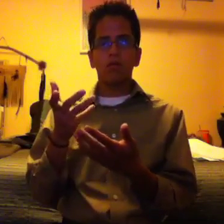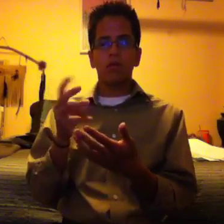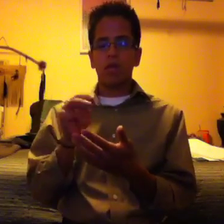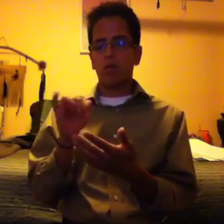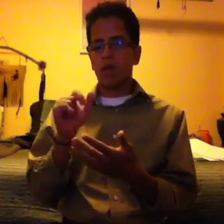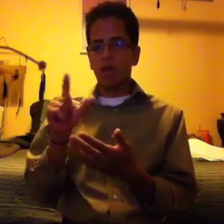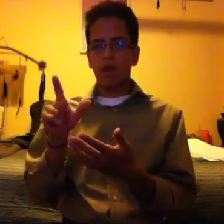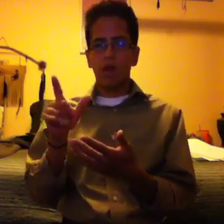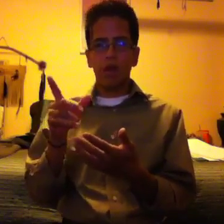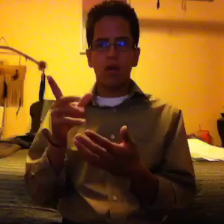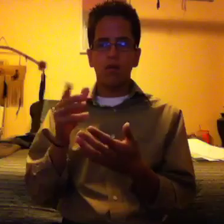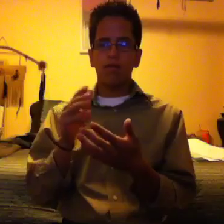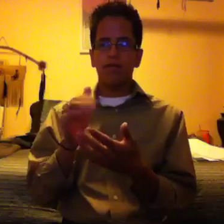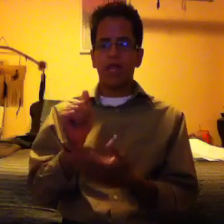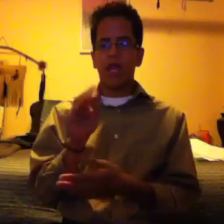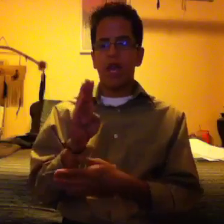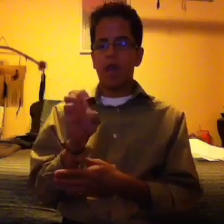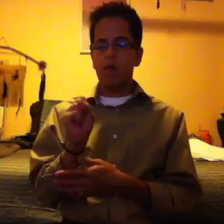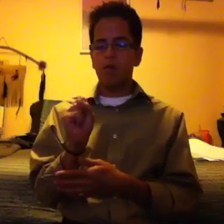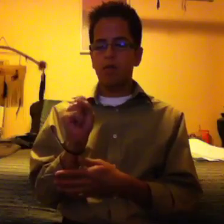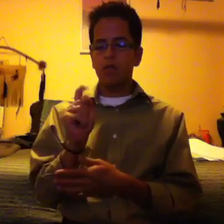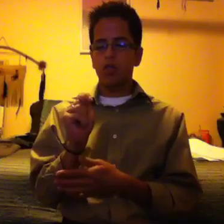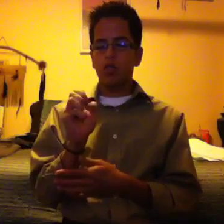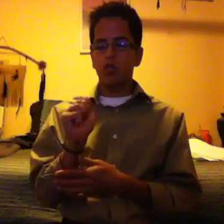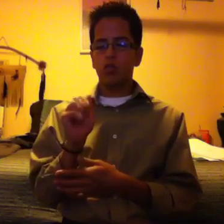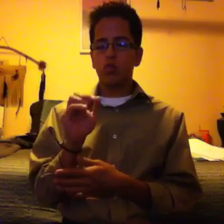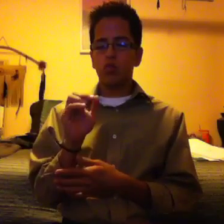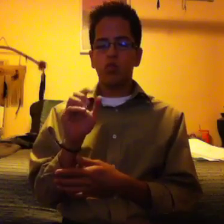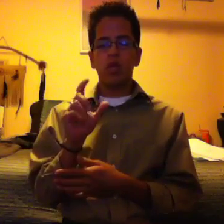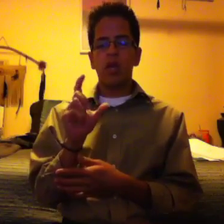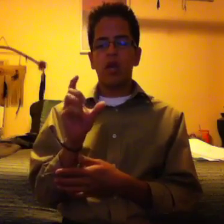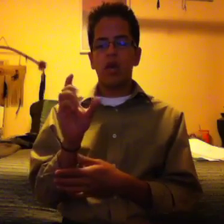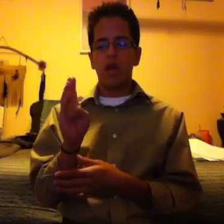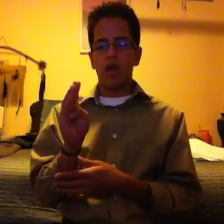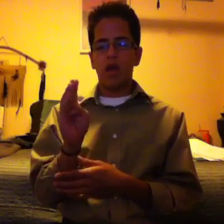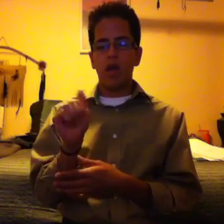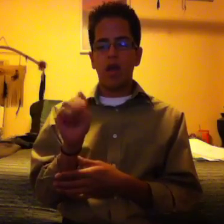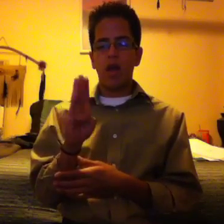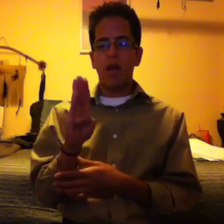can create reading, writing, and research projects for your students at all levels, and